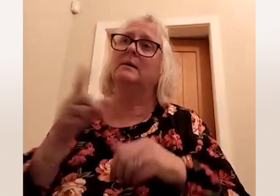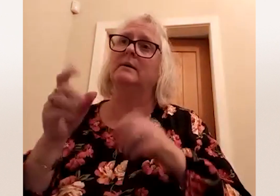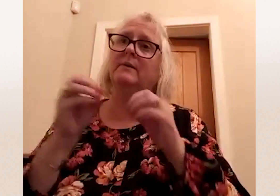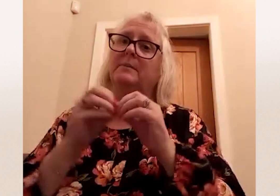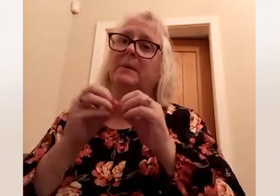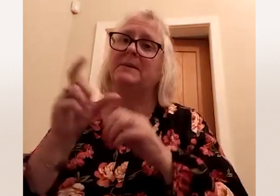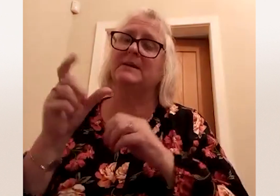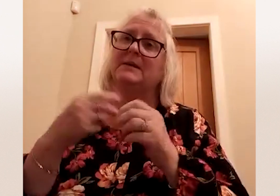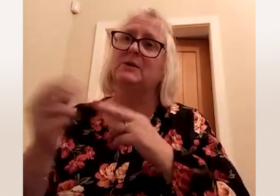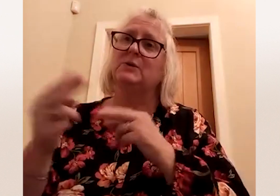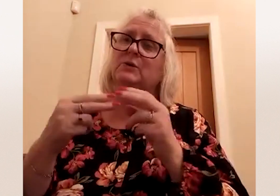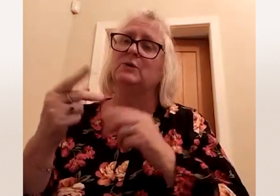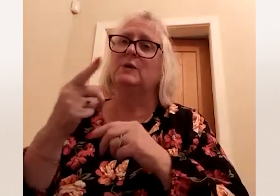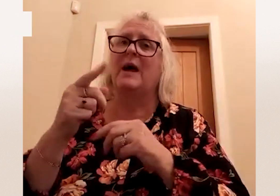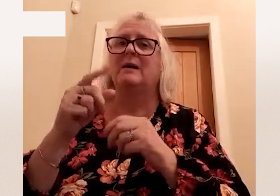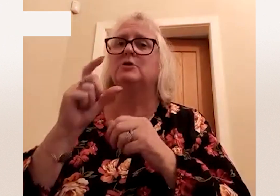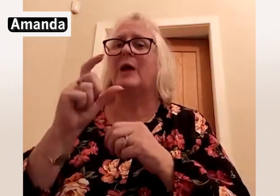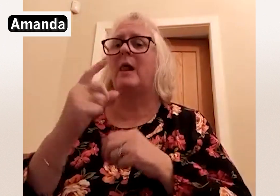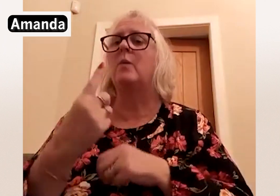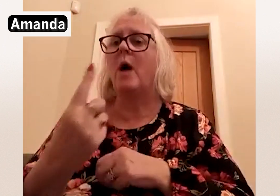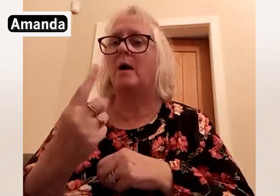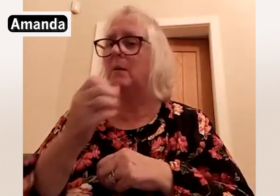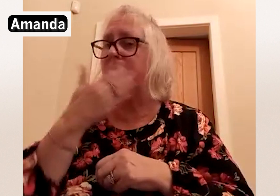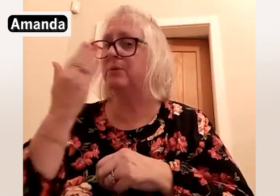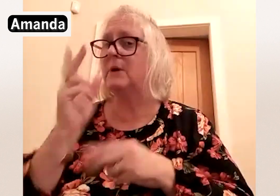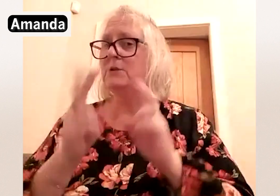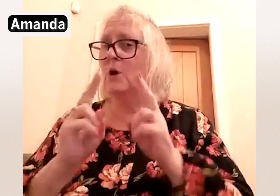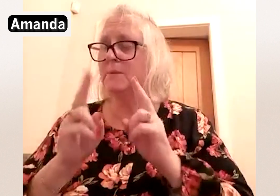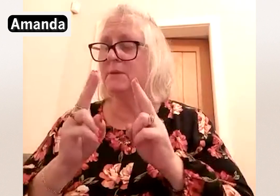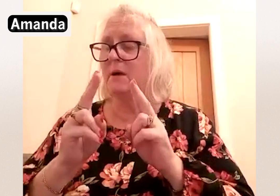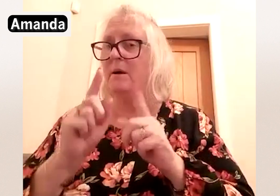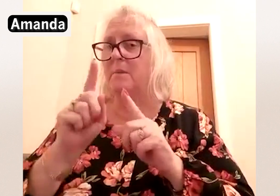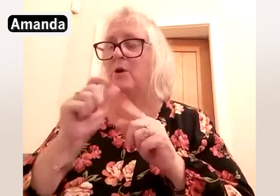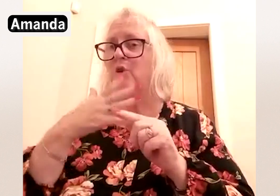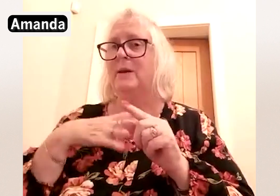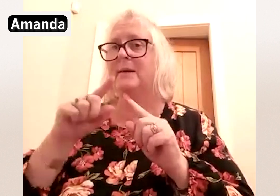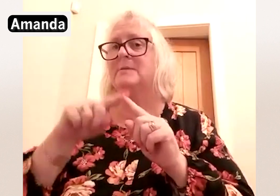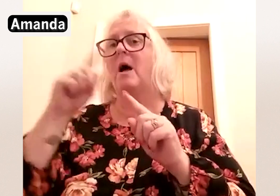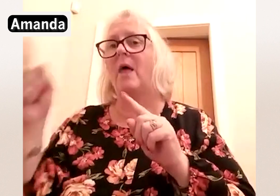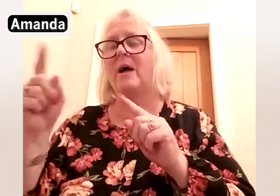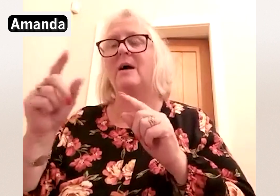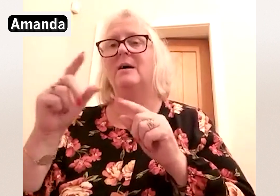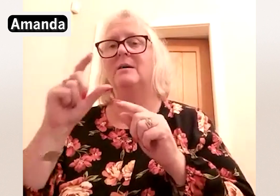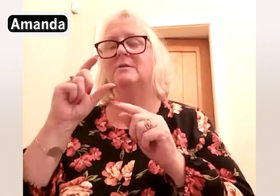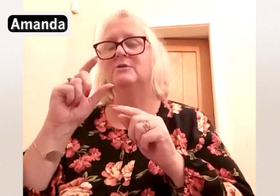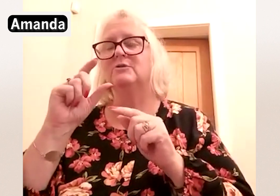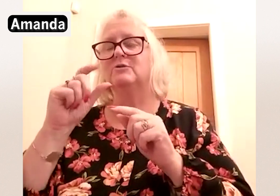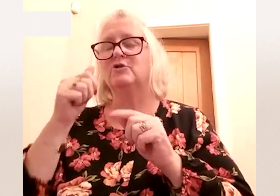So it was a lot of frustration because on the BBC News and Channel 1, there was no interpreter. You had to go on